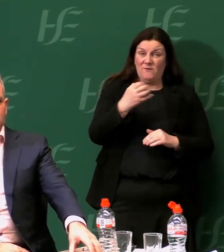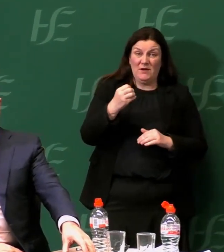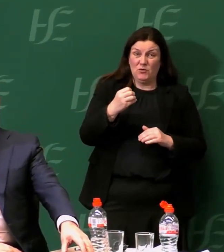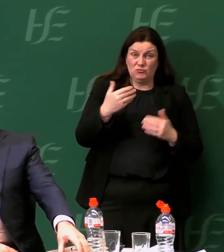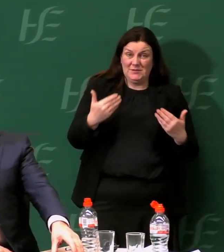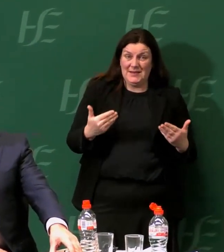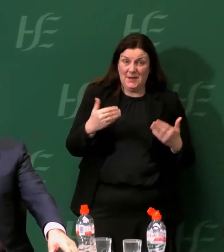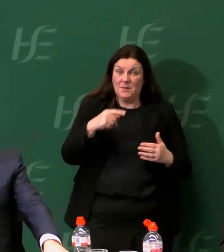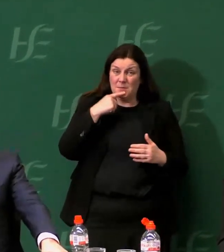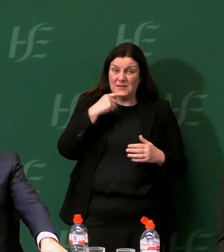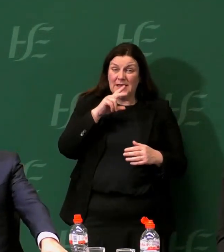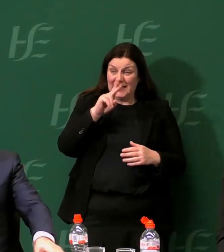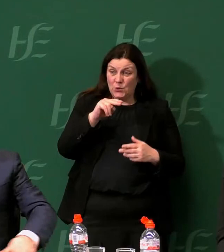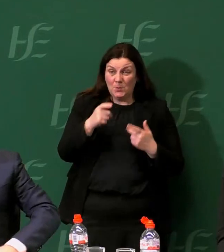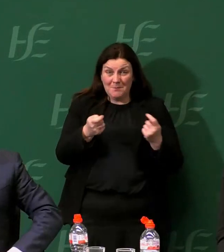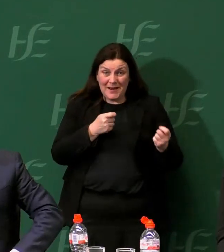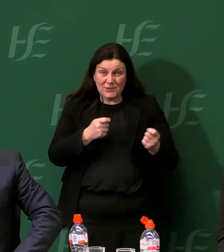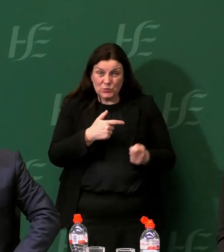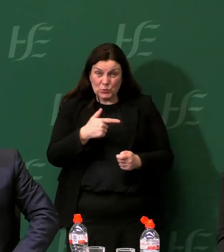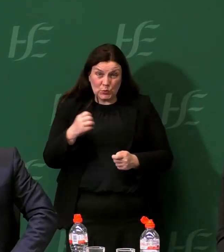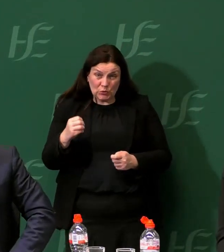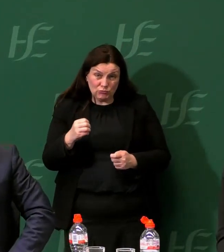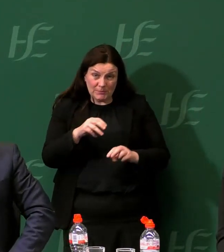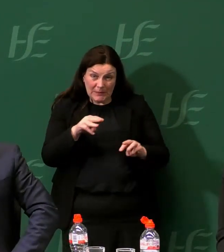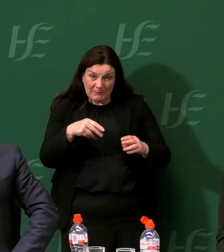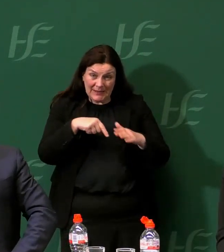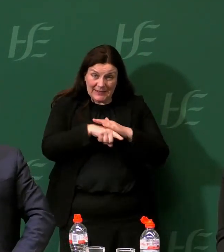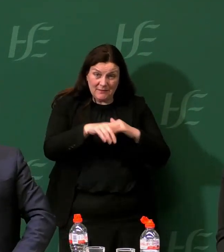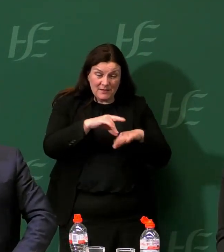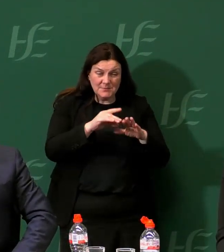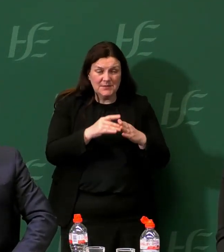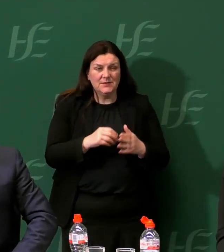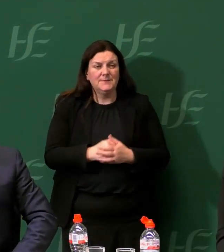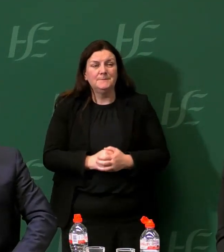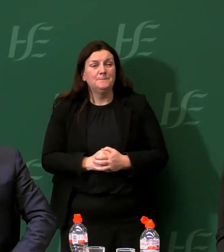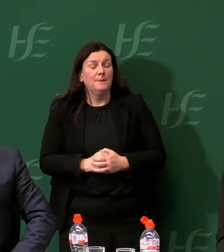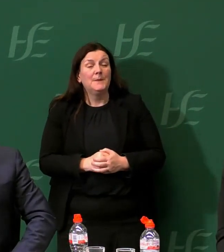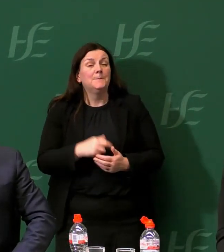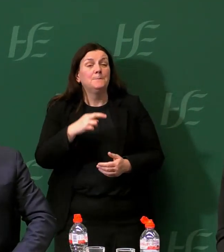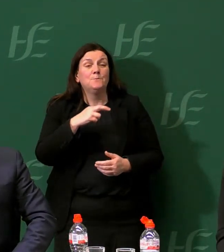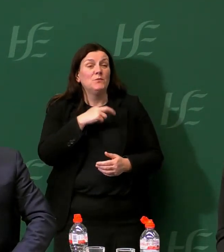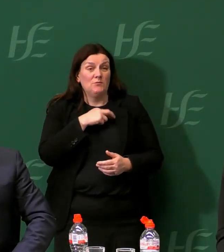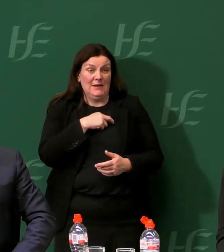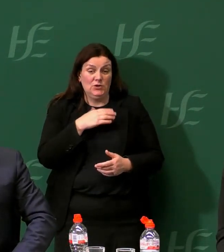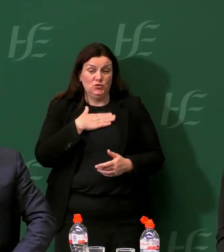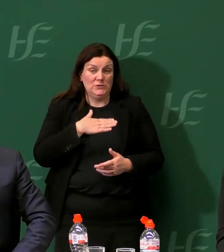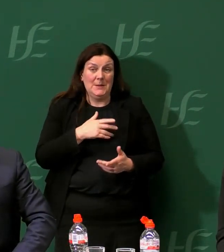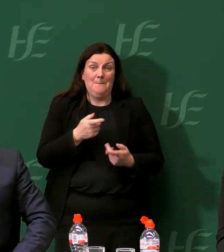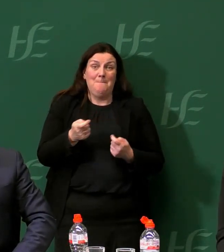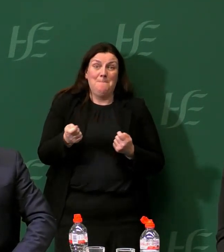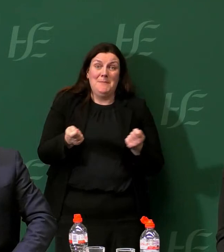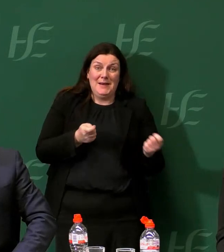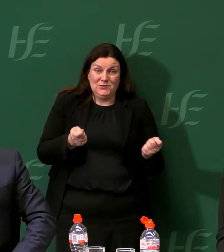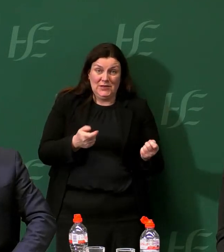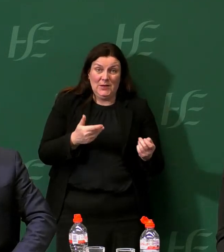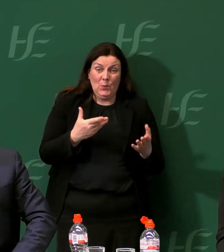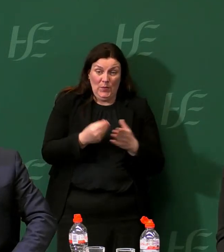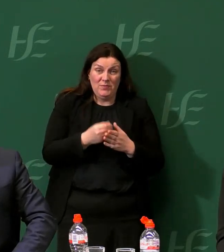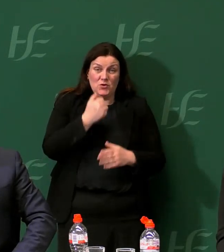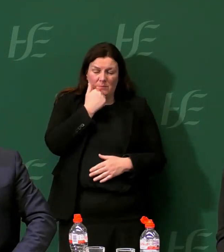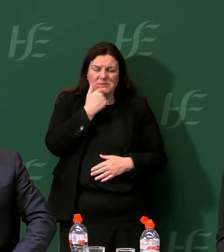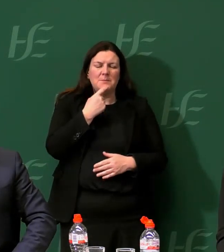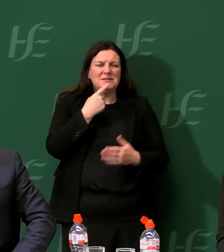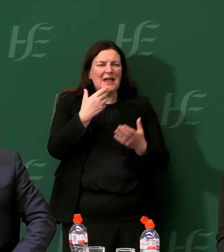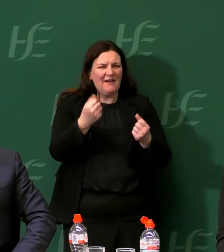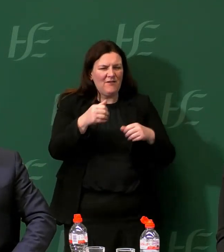could you manage with 200, for example, or what sort of numbers would you be thinking? I think the reality of it is we're managing with the numbers we have, but it's having an impact on